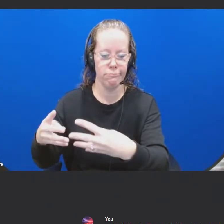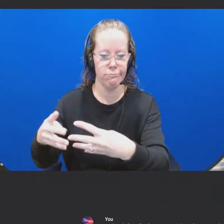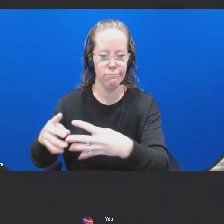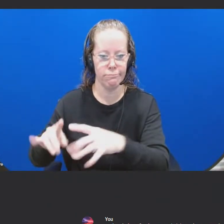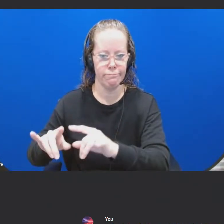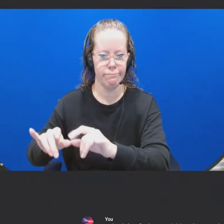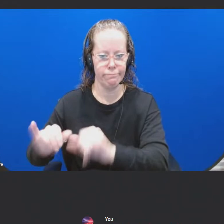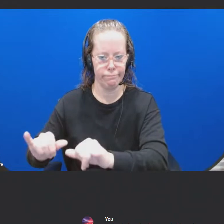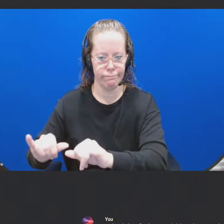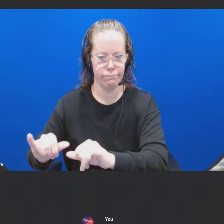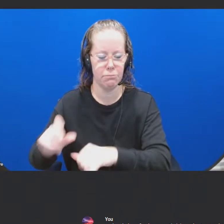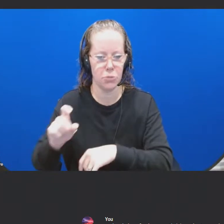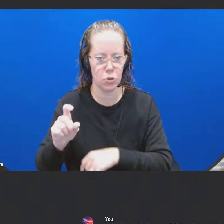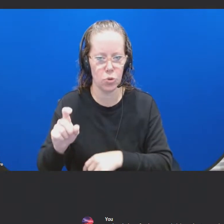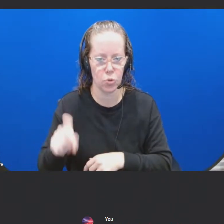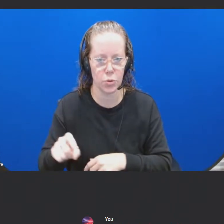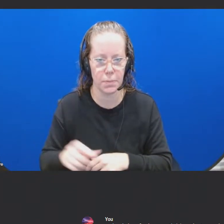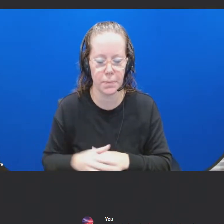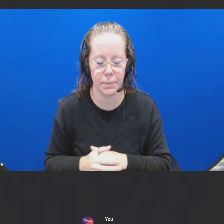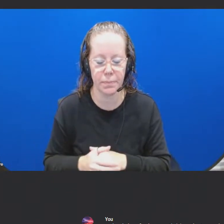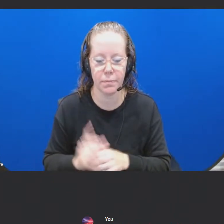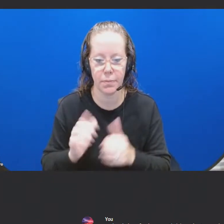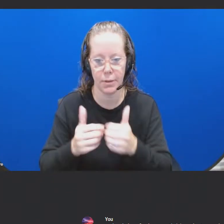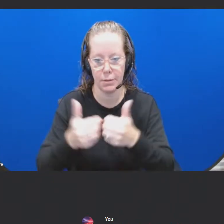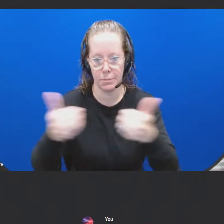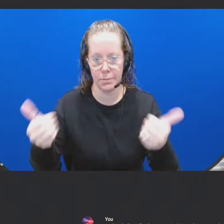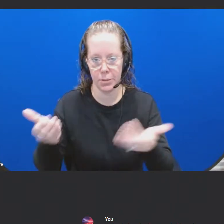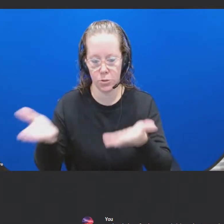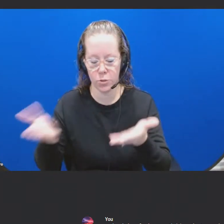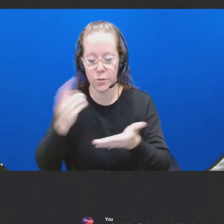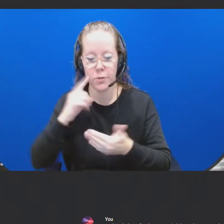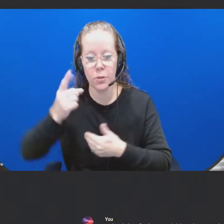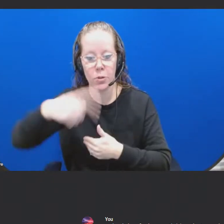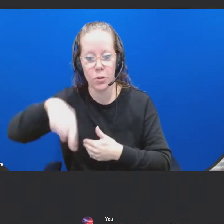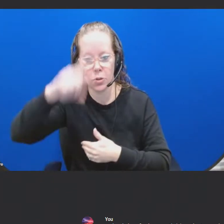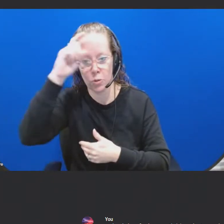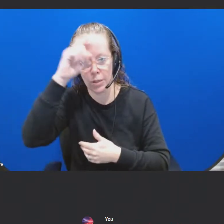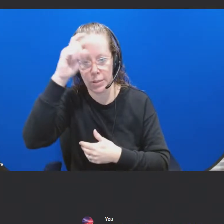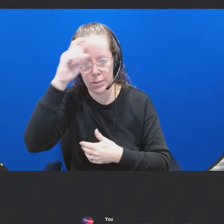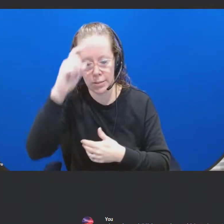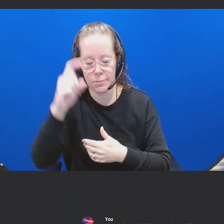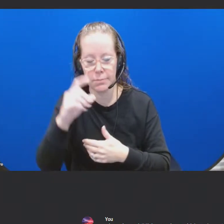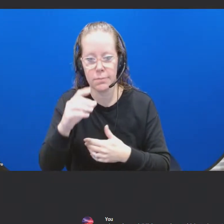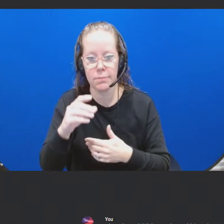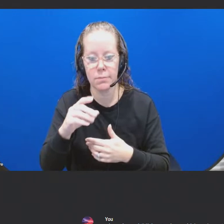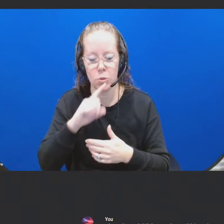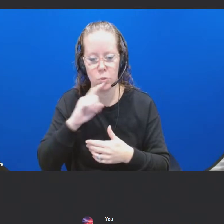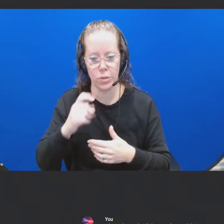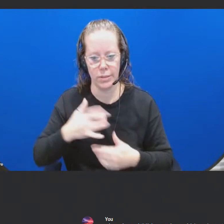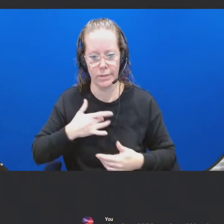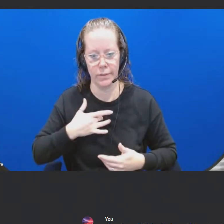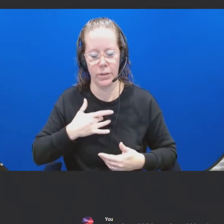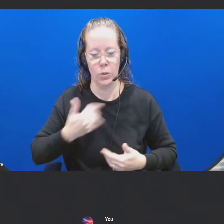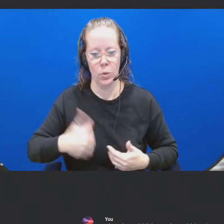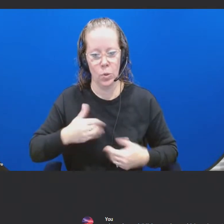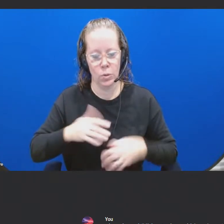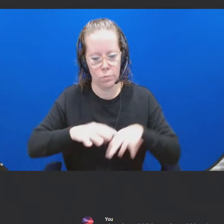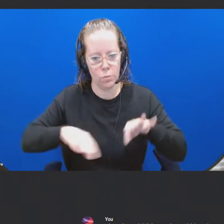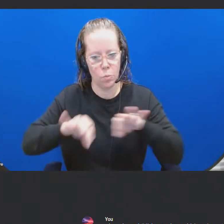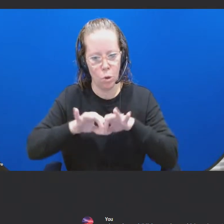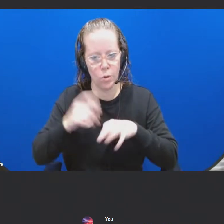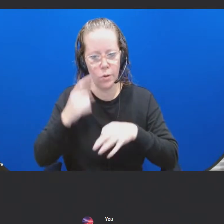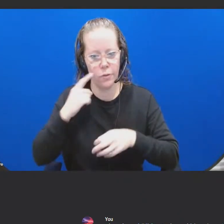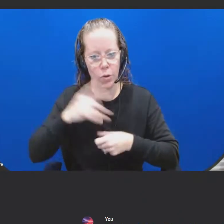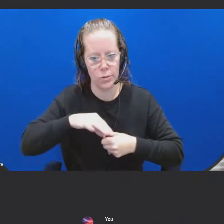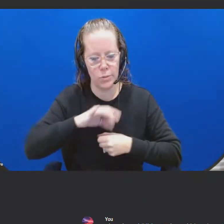standalone service that we provide to our residents, as we feel spiritual services are very, very important for people at